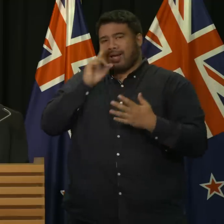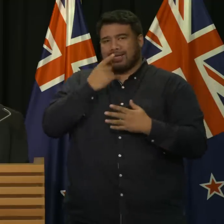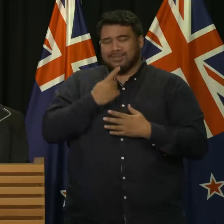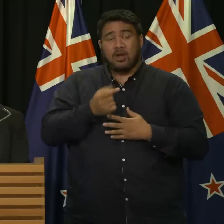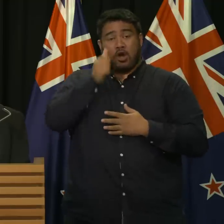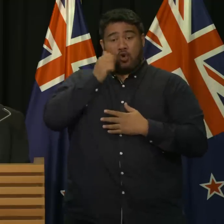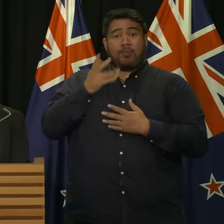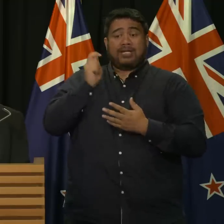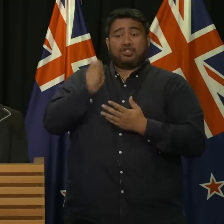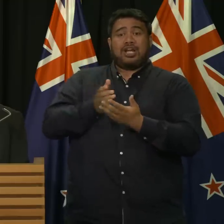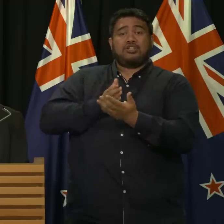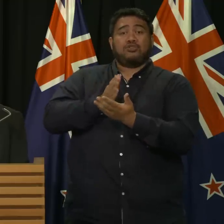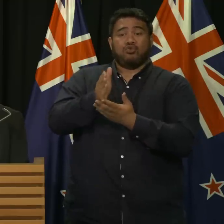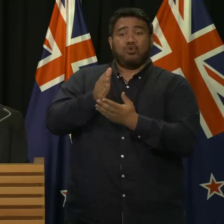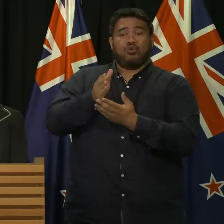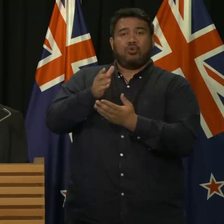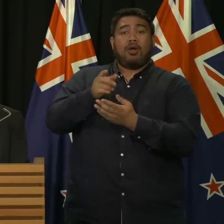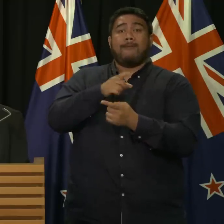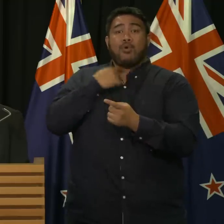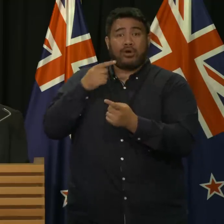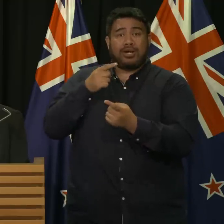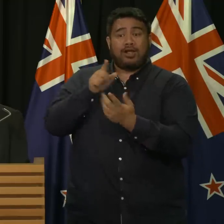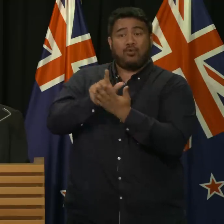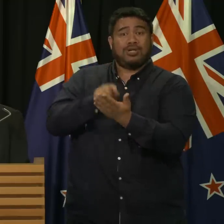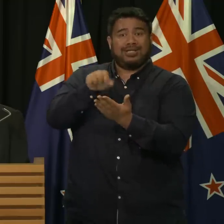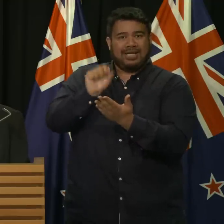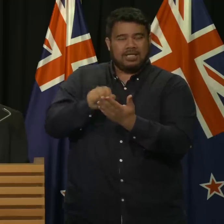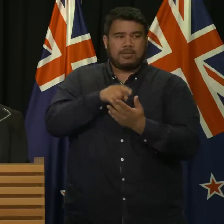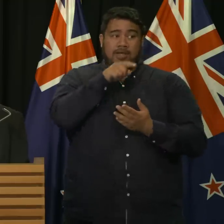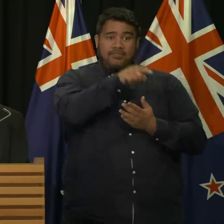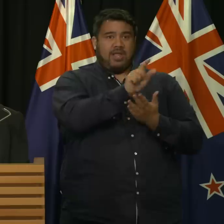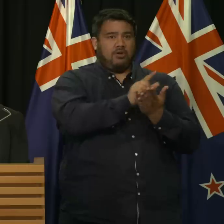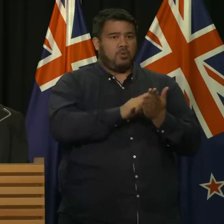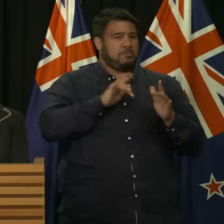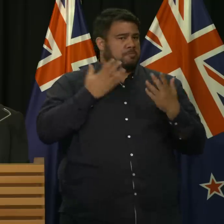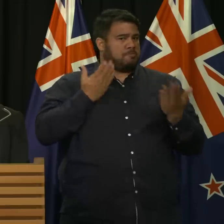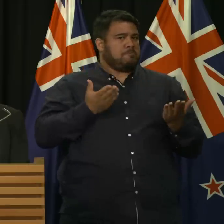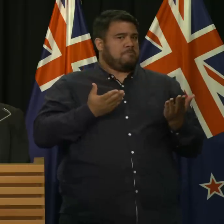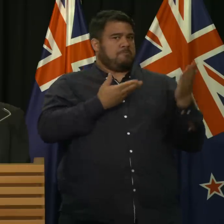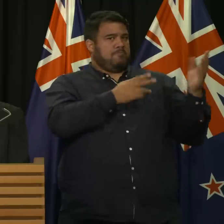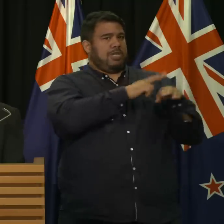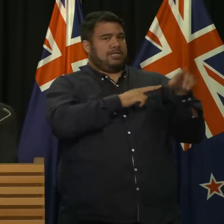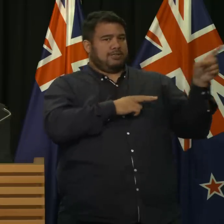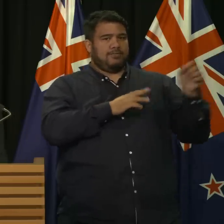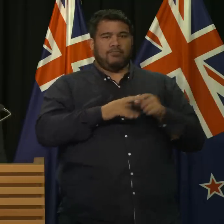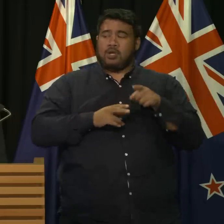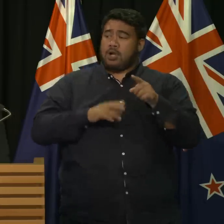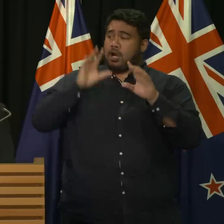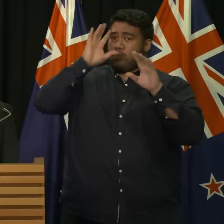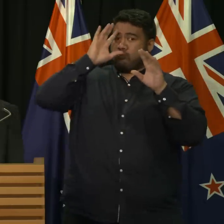further that may happen in that regard. Those are operational matters. Did President Trump tell you this morning in your...